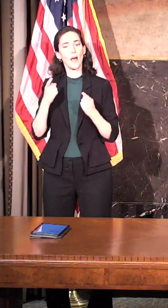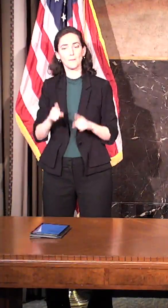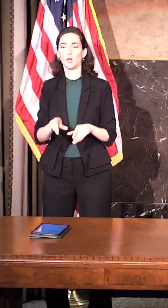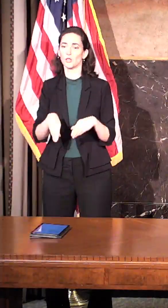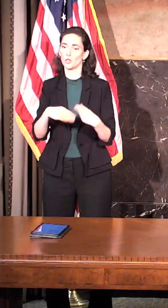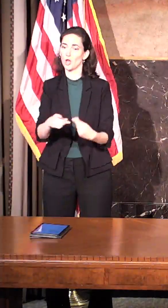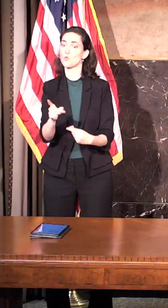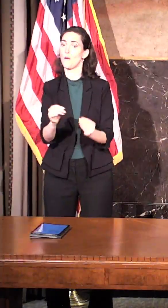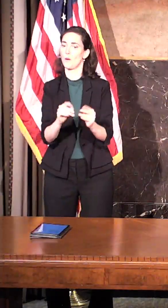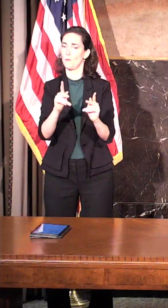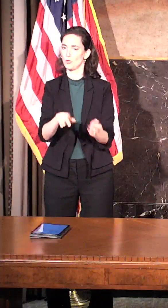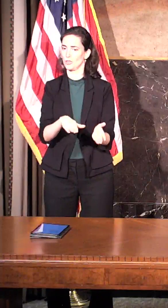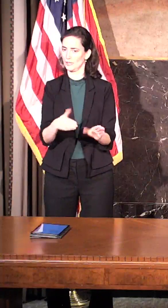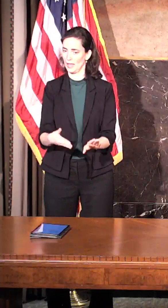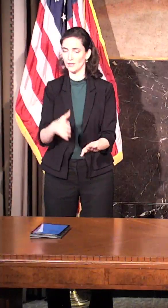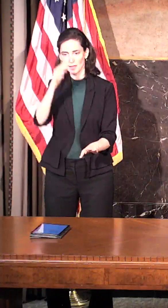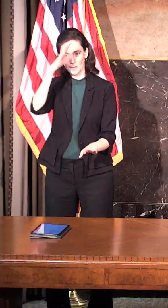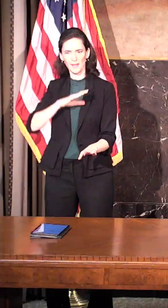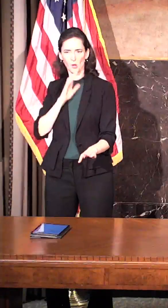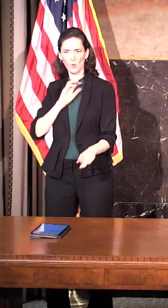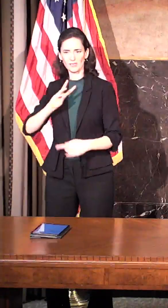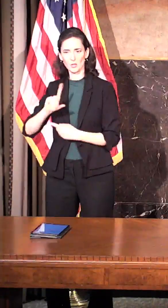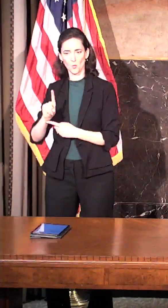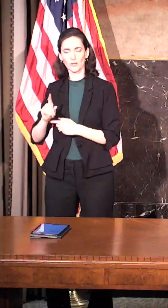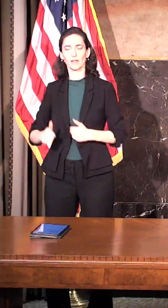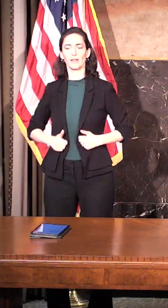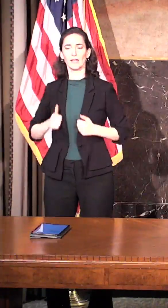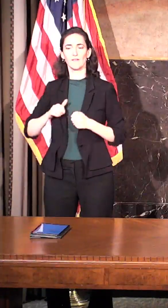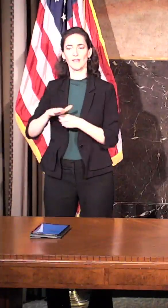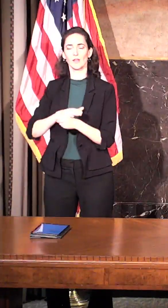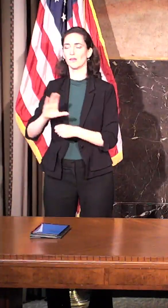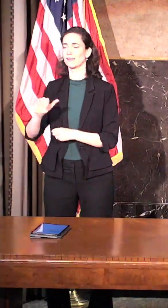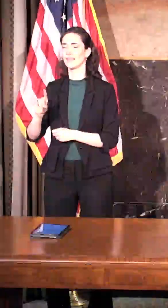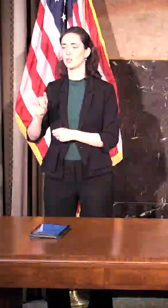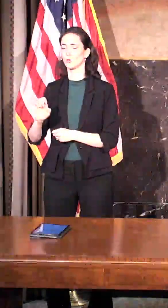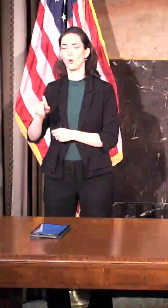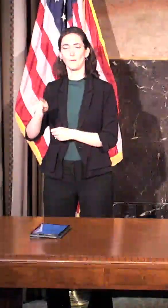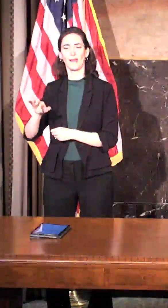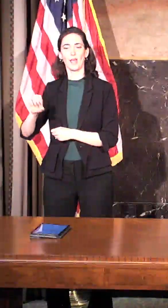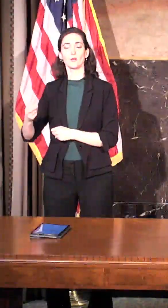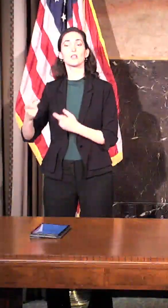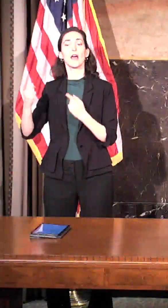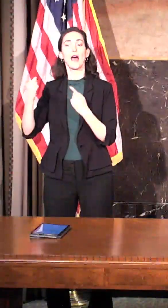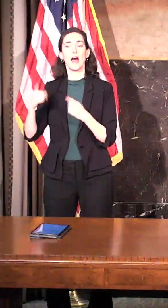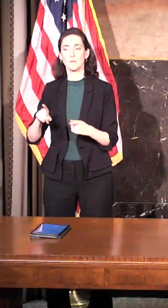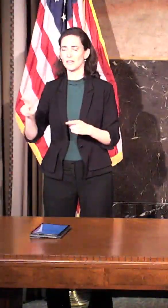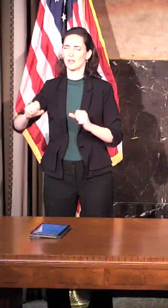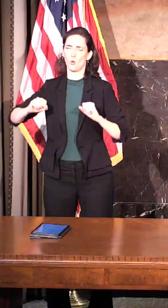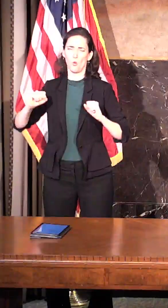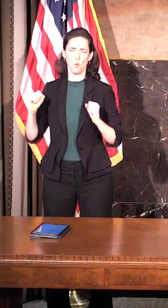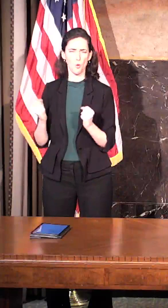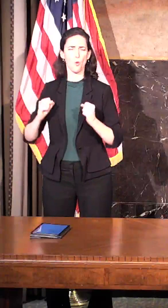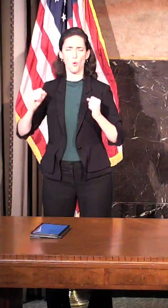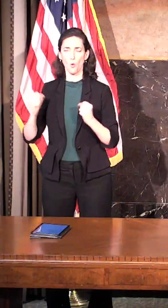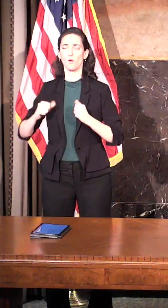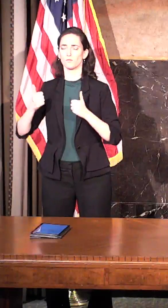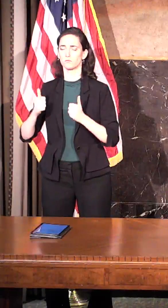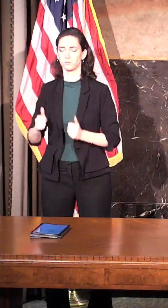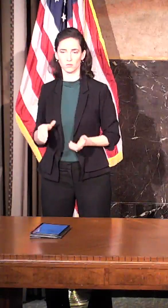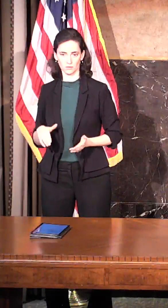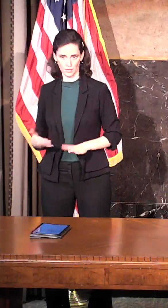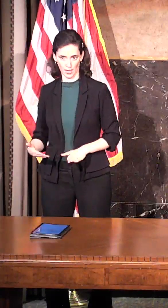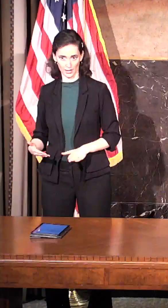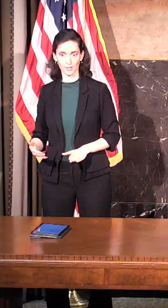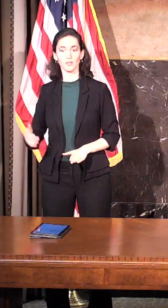was a 61-year-old male in Caddo Parish who died from exposure. I think the coroner in Caddo Parish confirmed